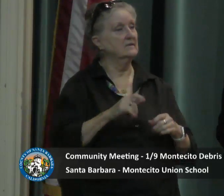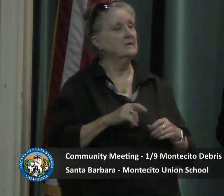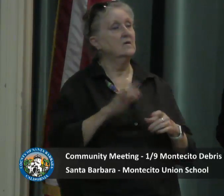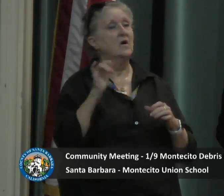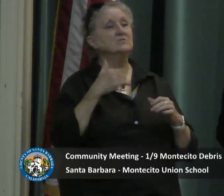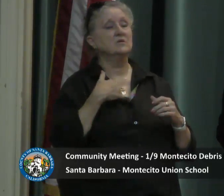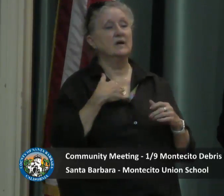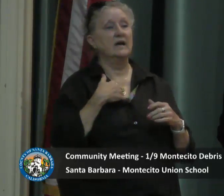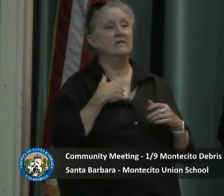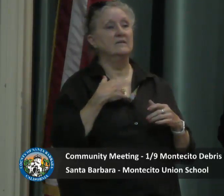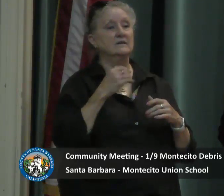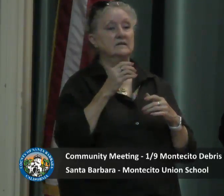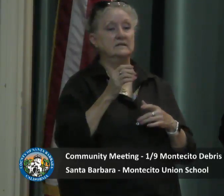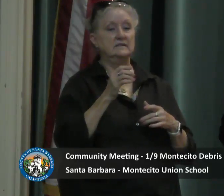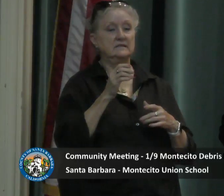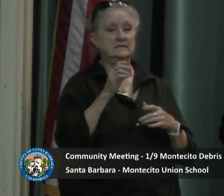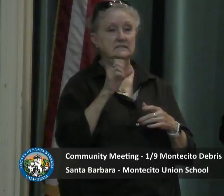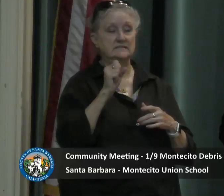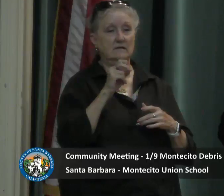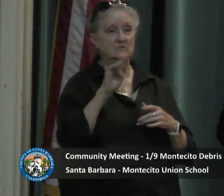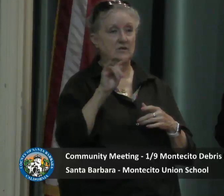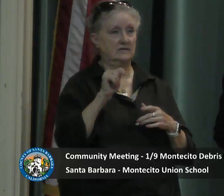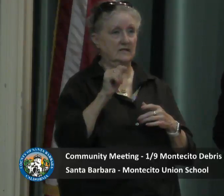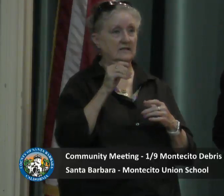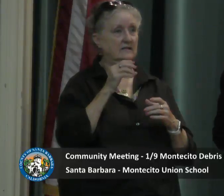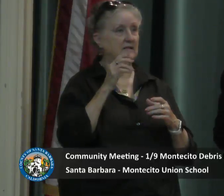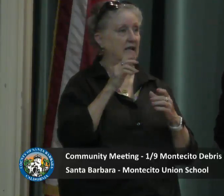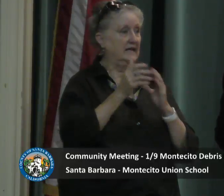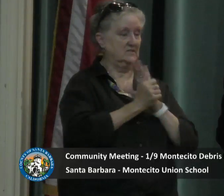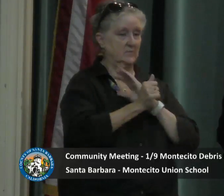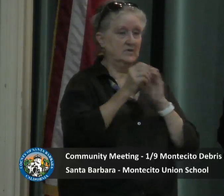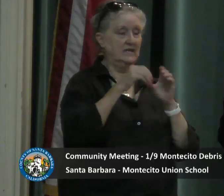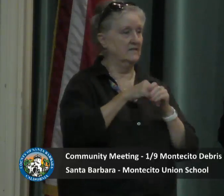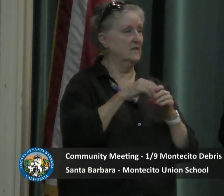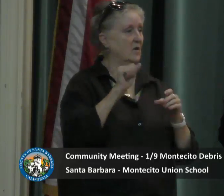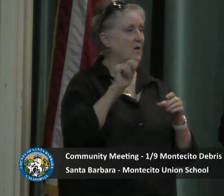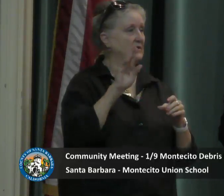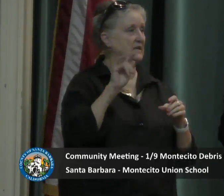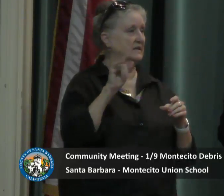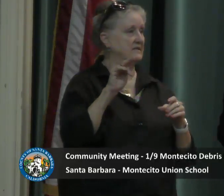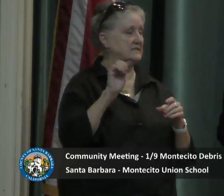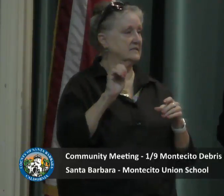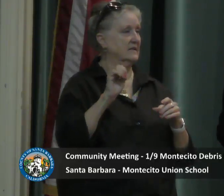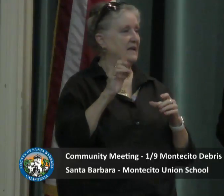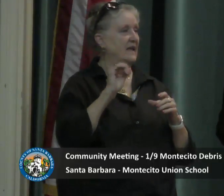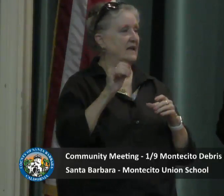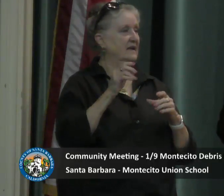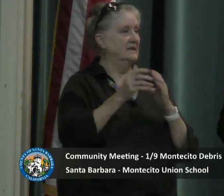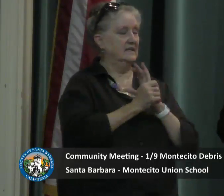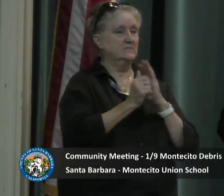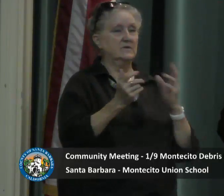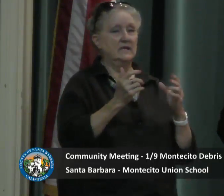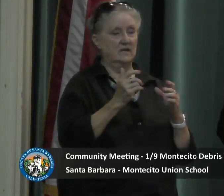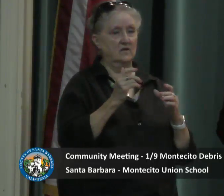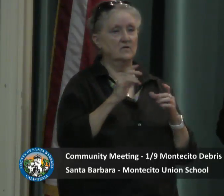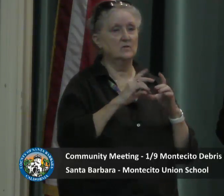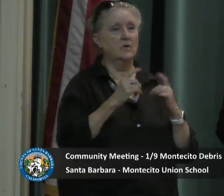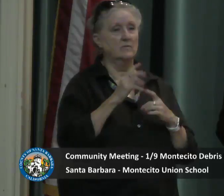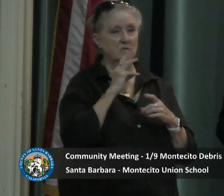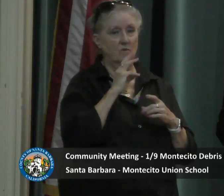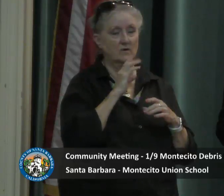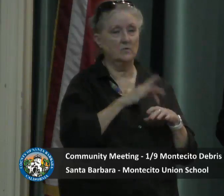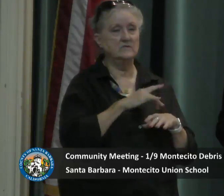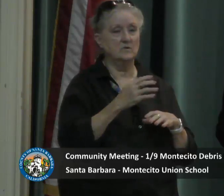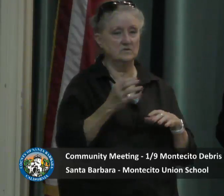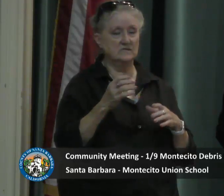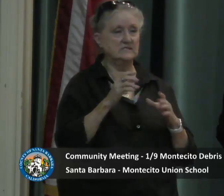also have subject experts in the audience, as well as our experts on stage. So if it's something that Department of Water Resources, the